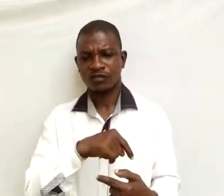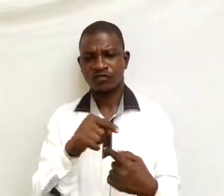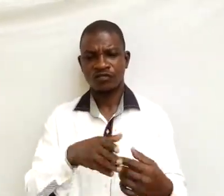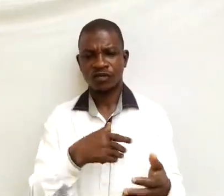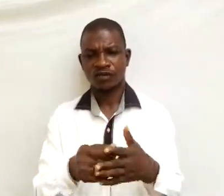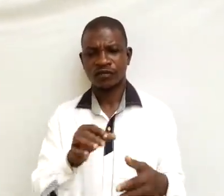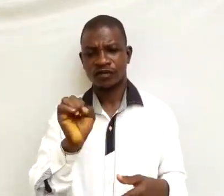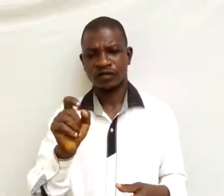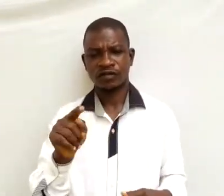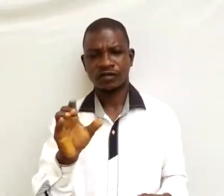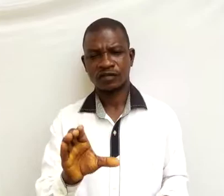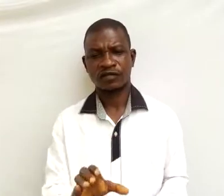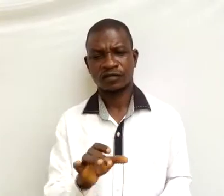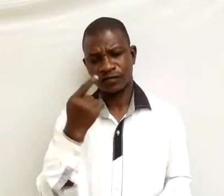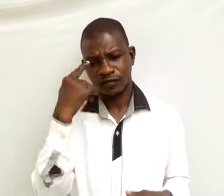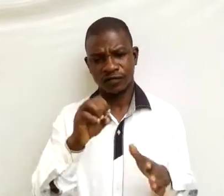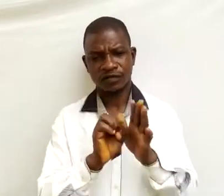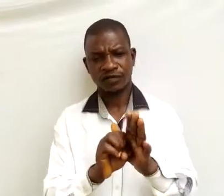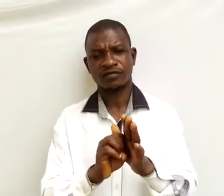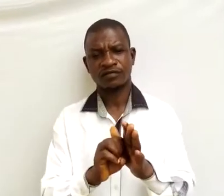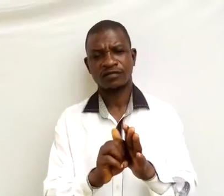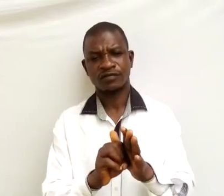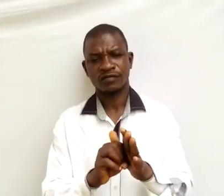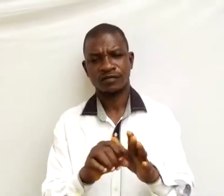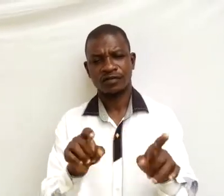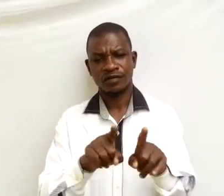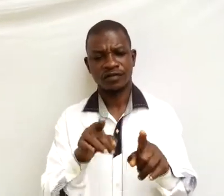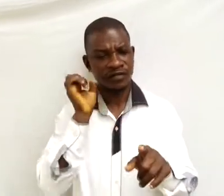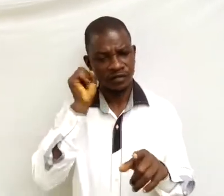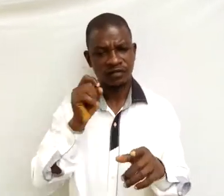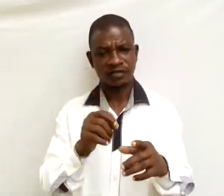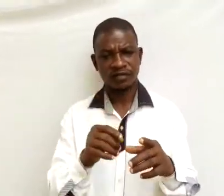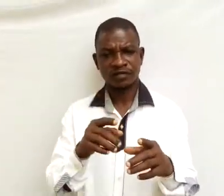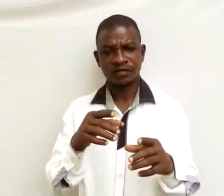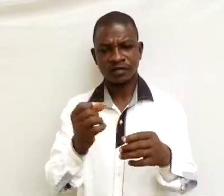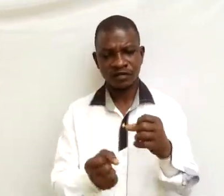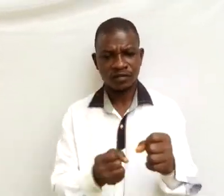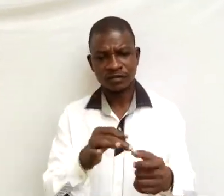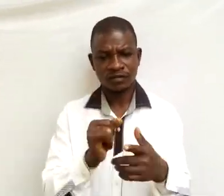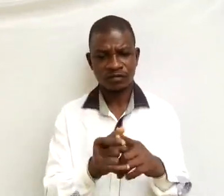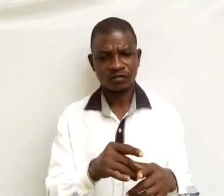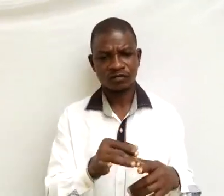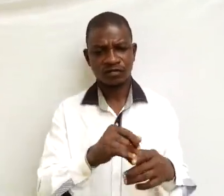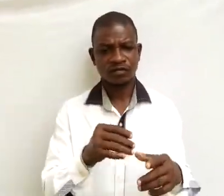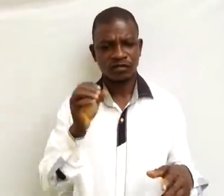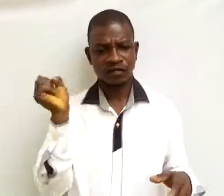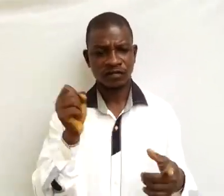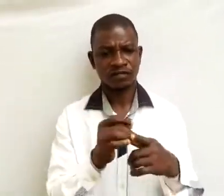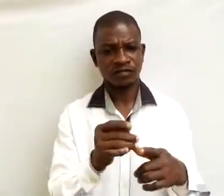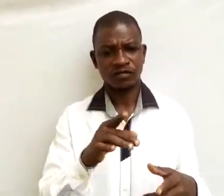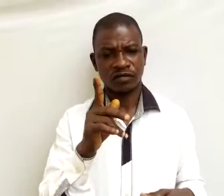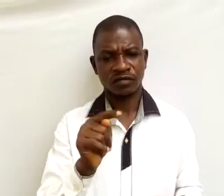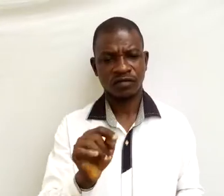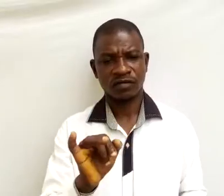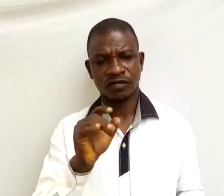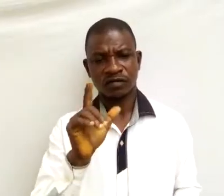etc. For example, as he dragged it to the surface, we screamed in sudden terror. As he dragged it